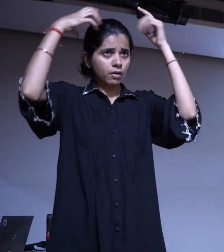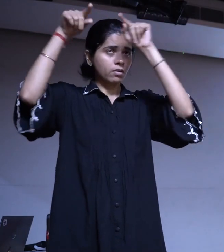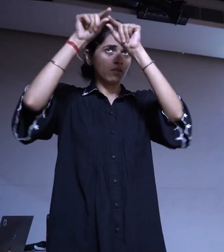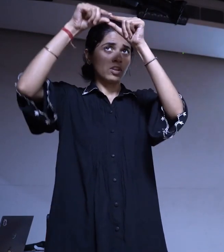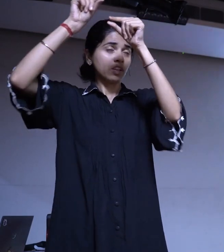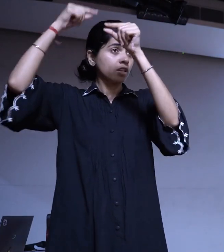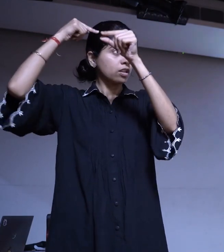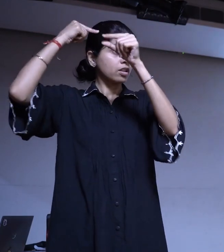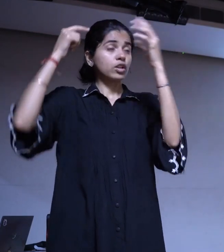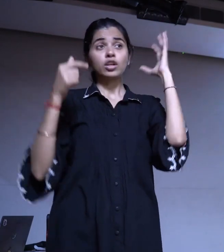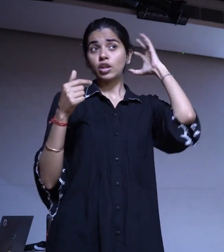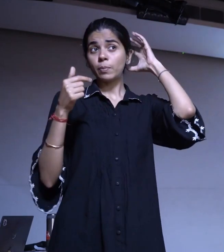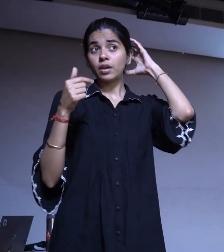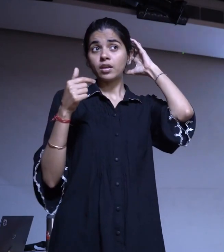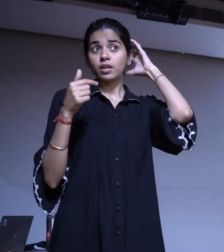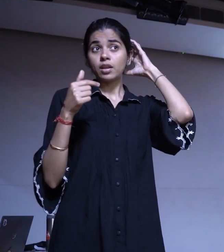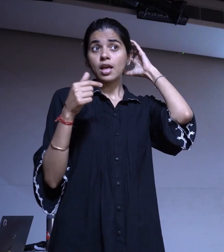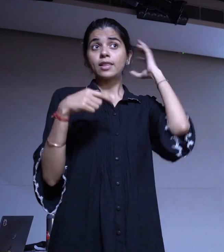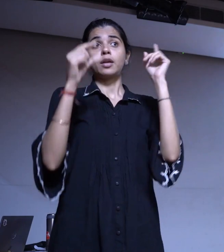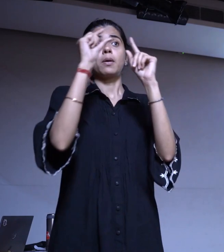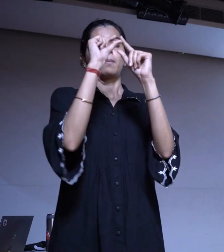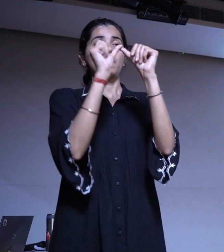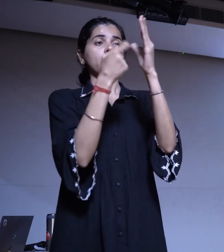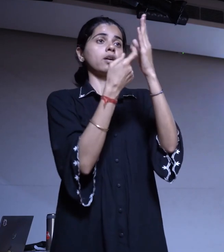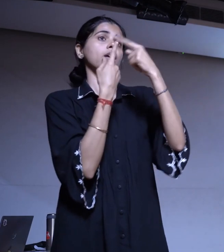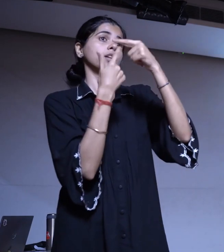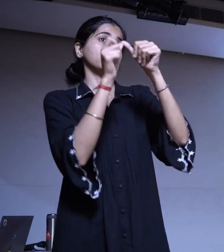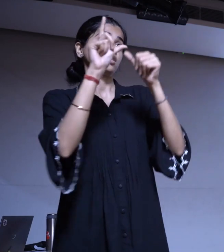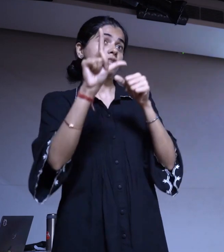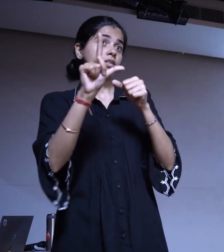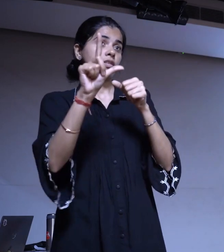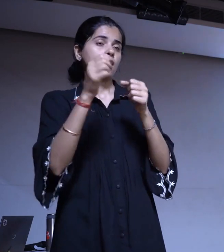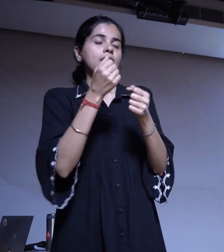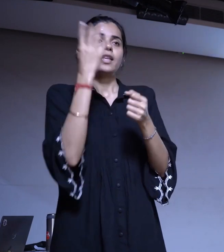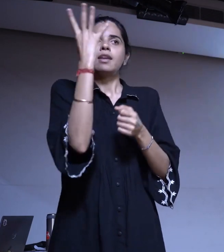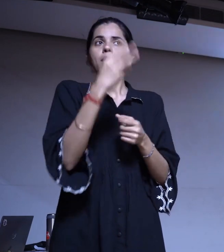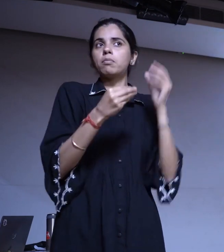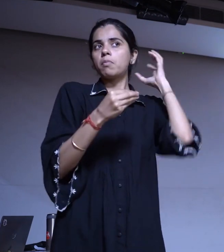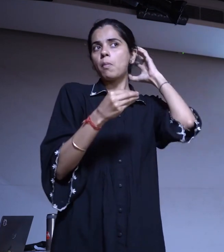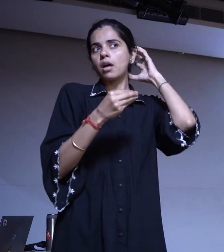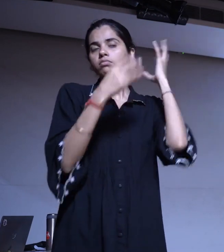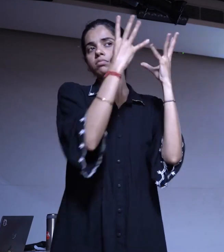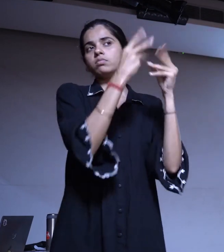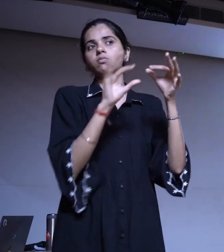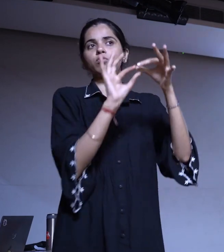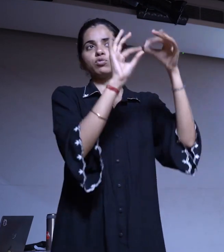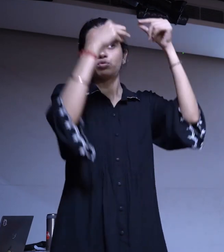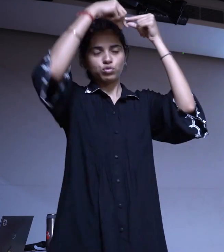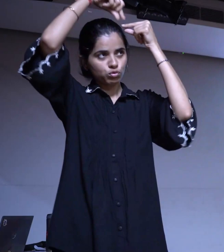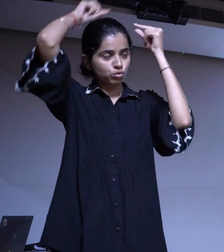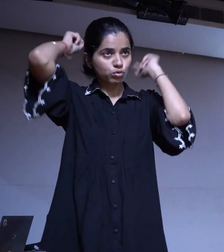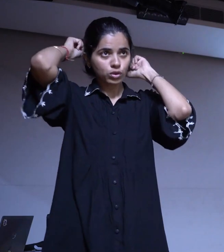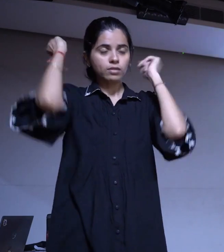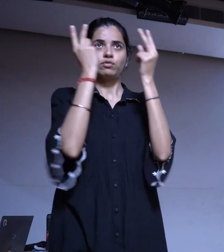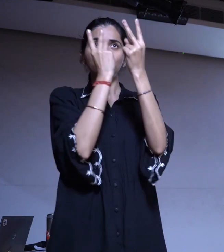there's an area over here region here called the parial law okay which plays a role in number processing there's really visual